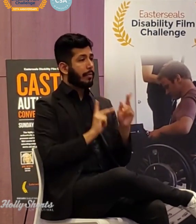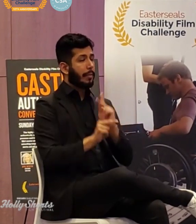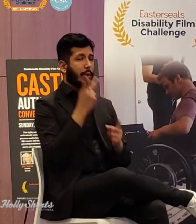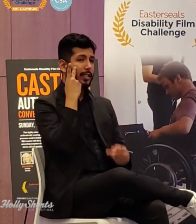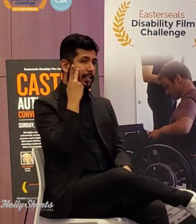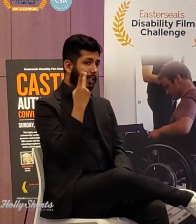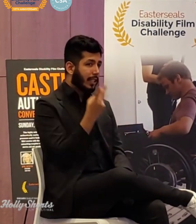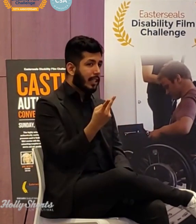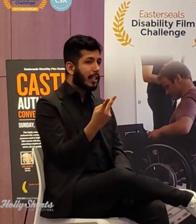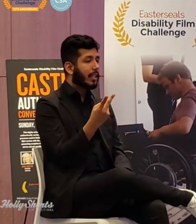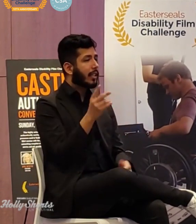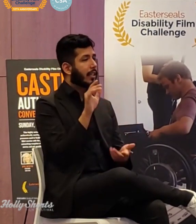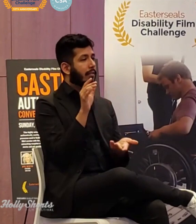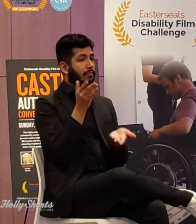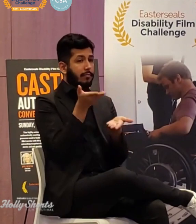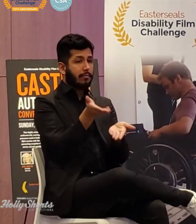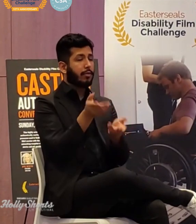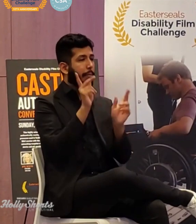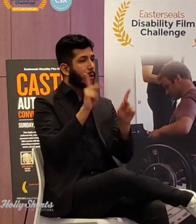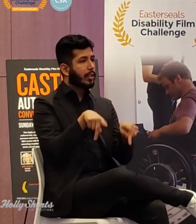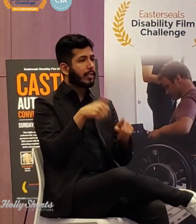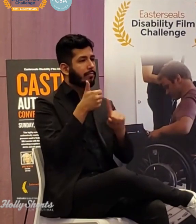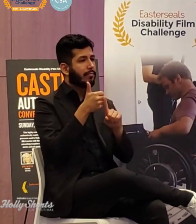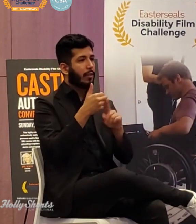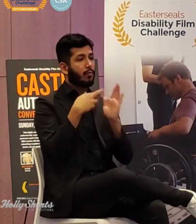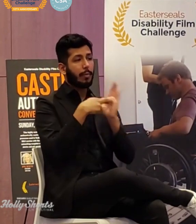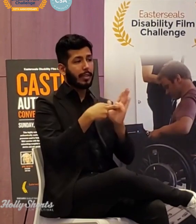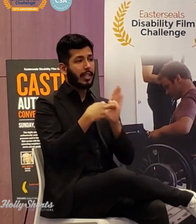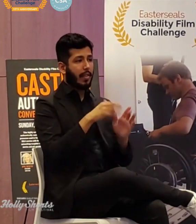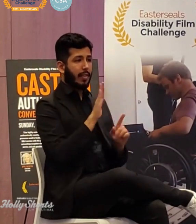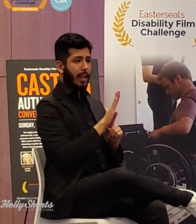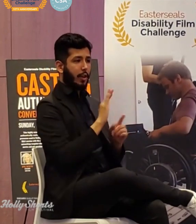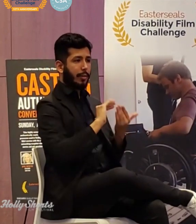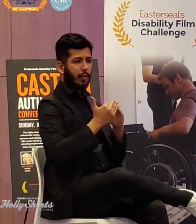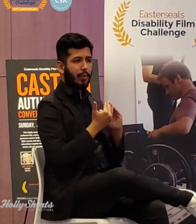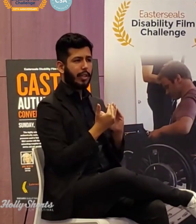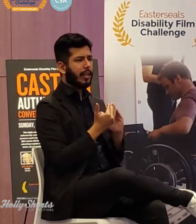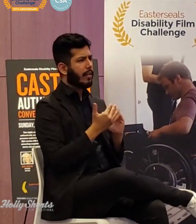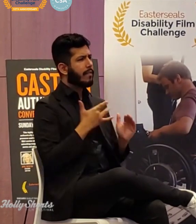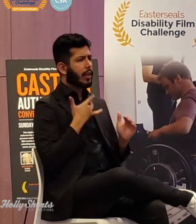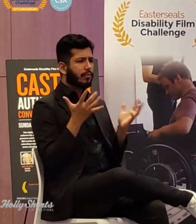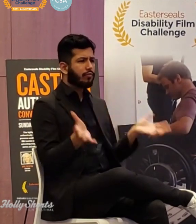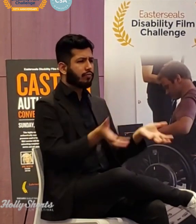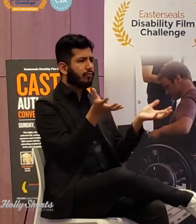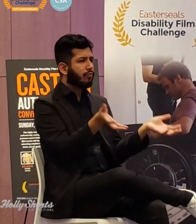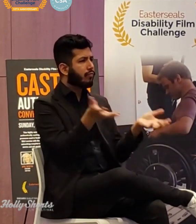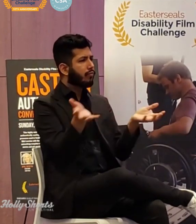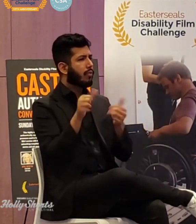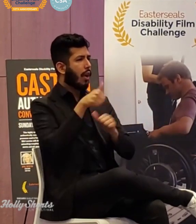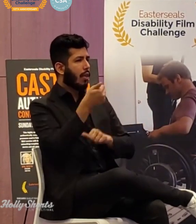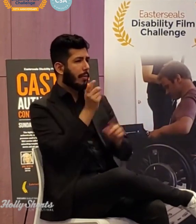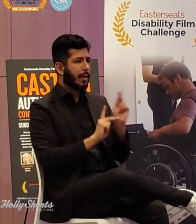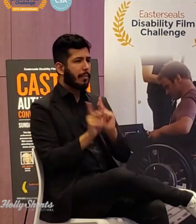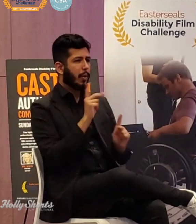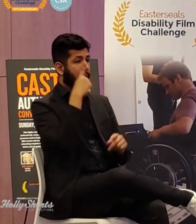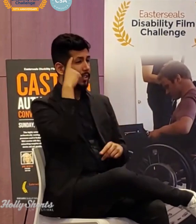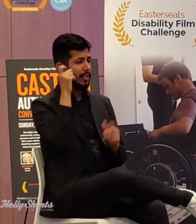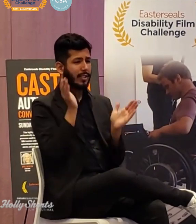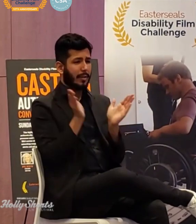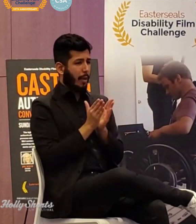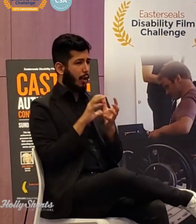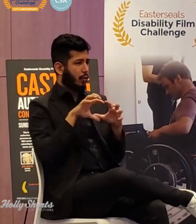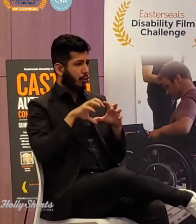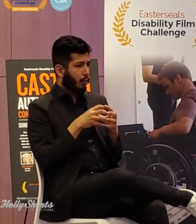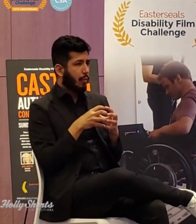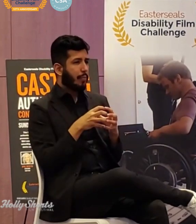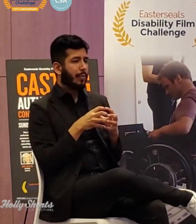see that there's a person that represents them, it just encourages other people, because it's, you know, it's a small pool. You know, you want